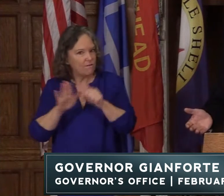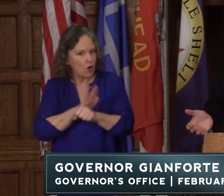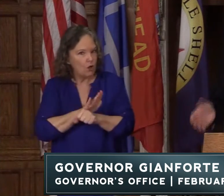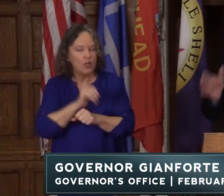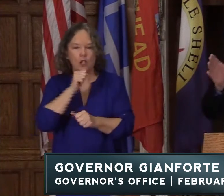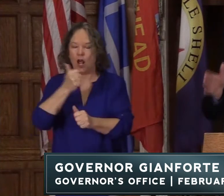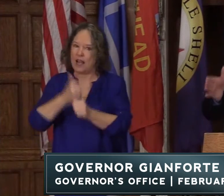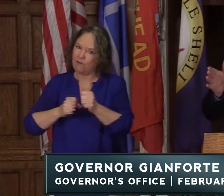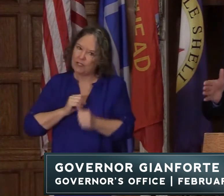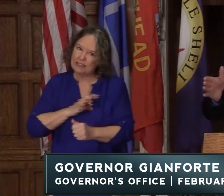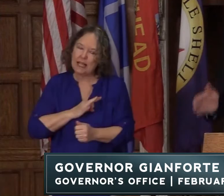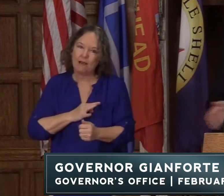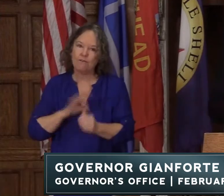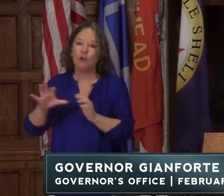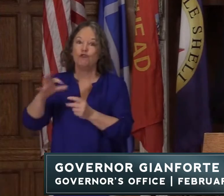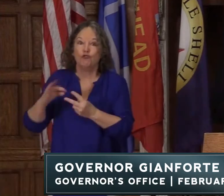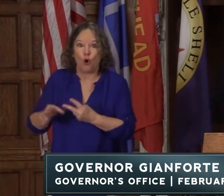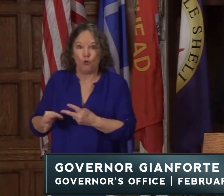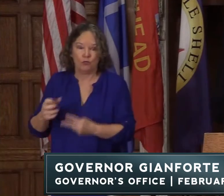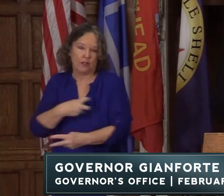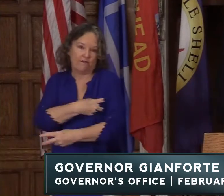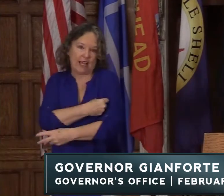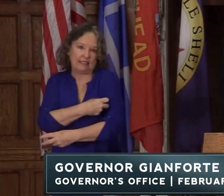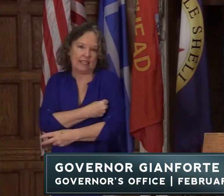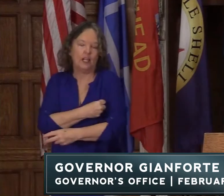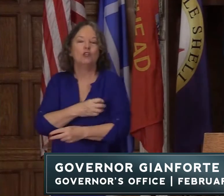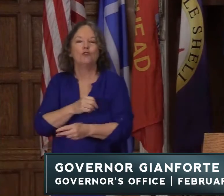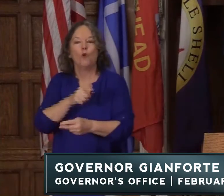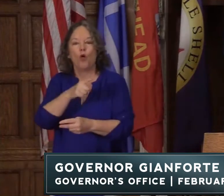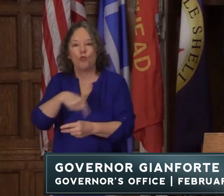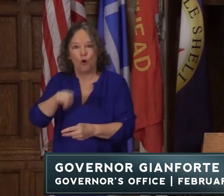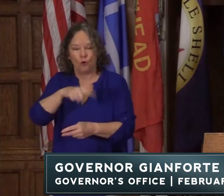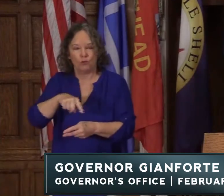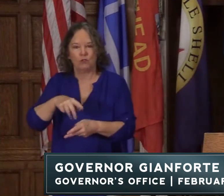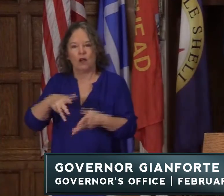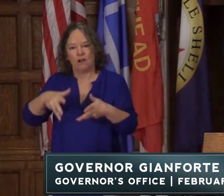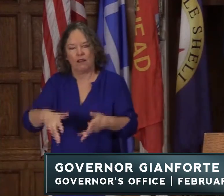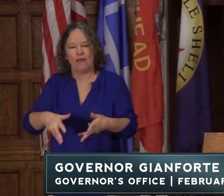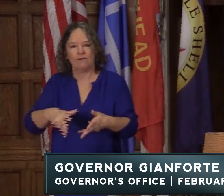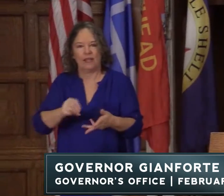the vaccines. Those are the ones that we're reallocating. So General Quinn?